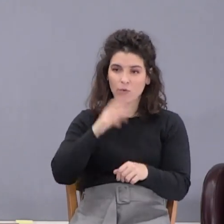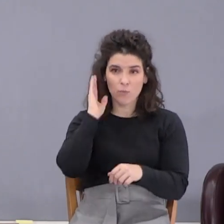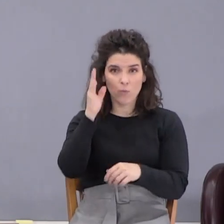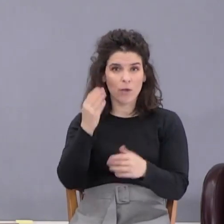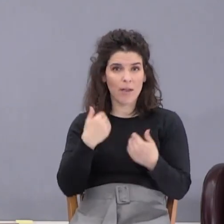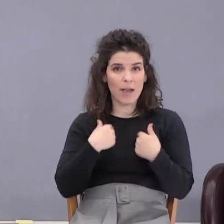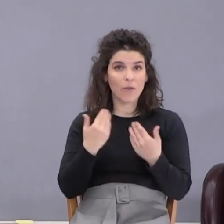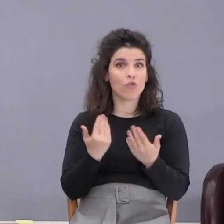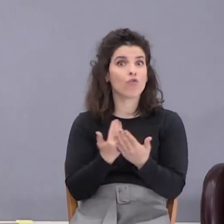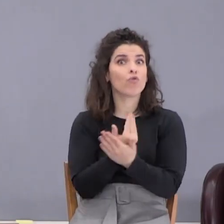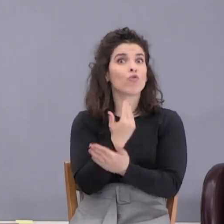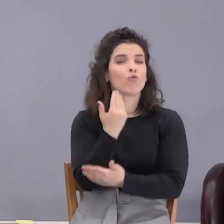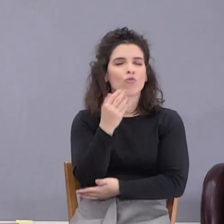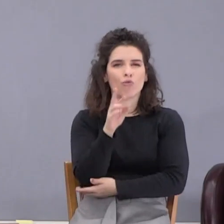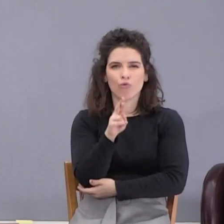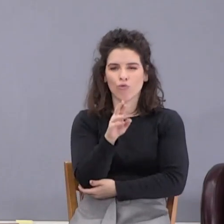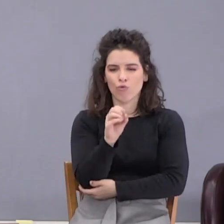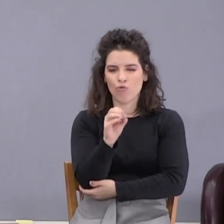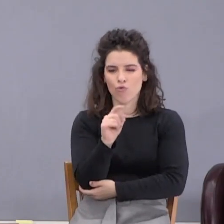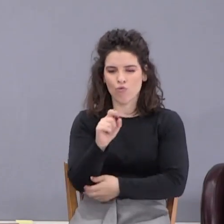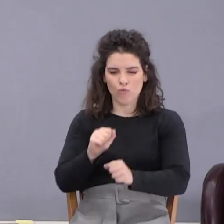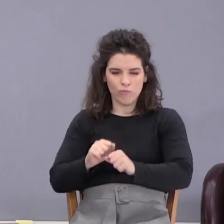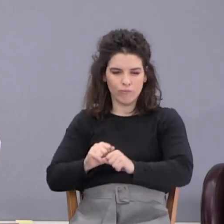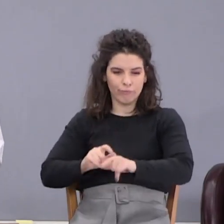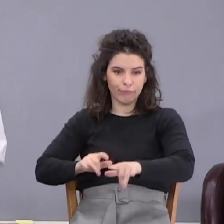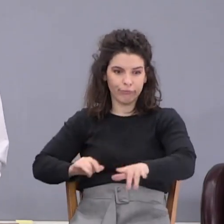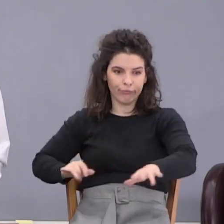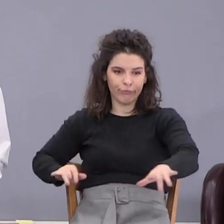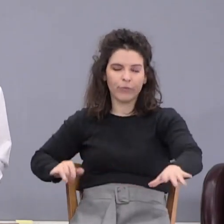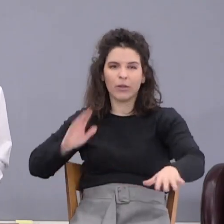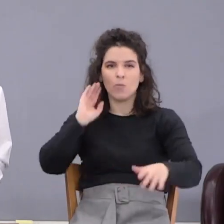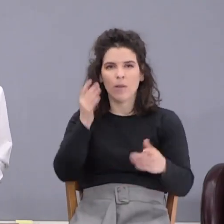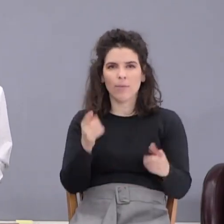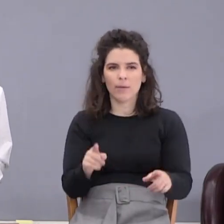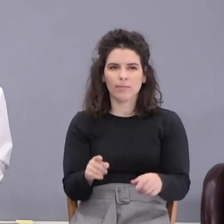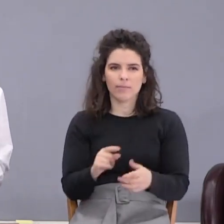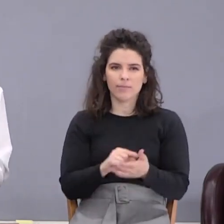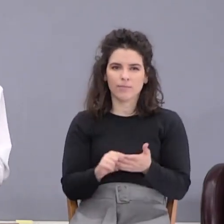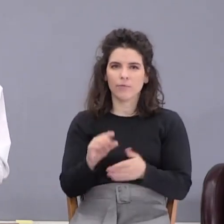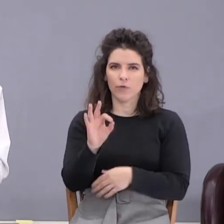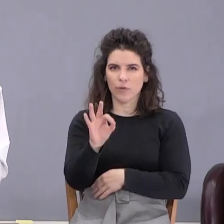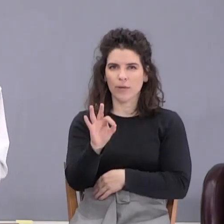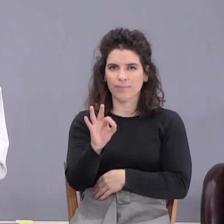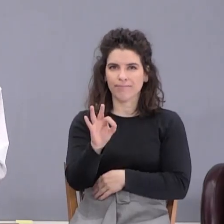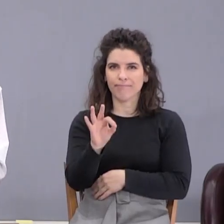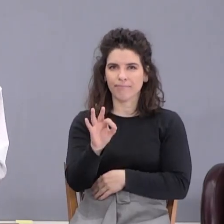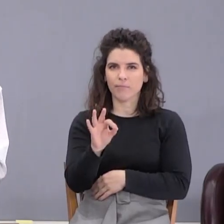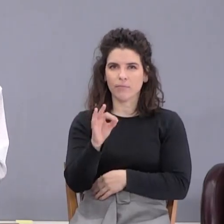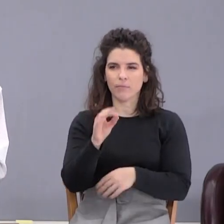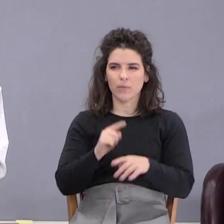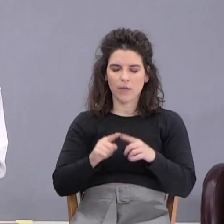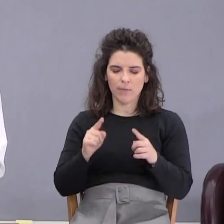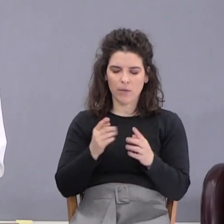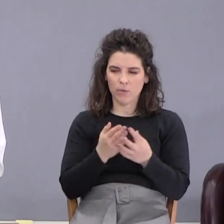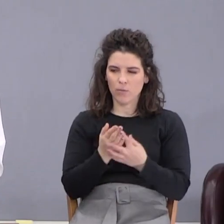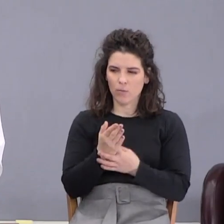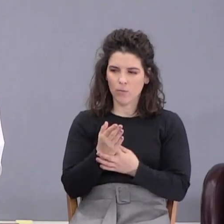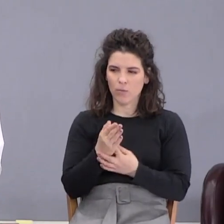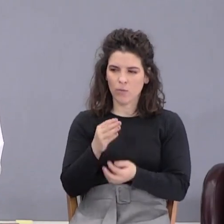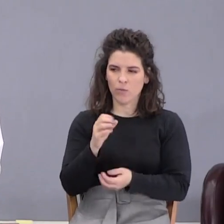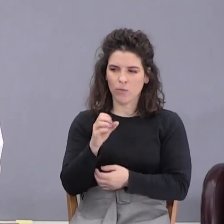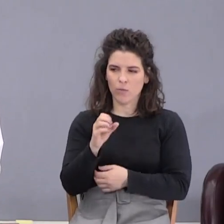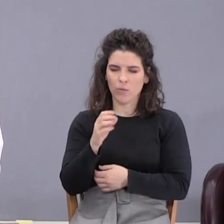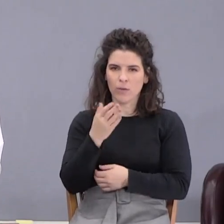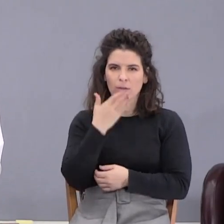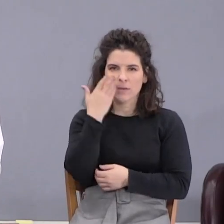new roots that begin to sprout. Look at verse 9. Yet through the scent of